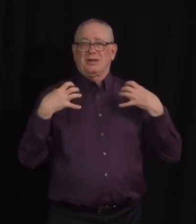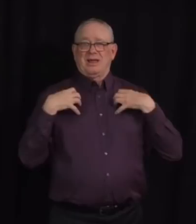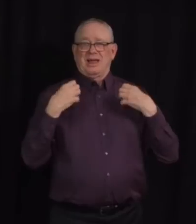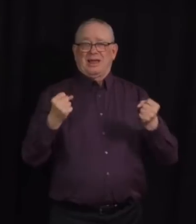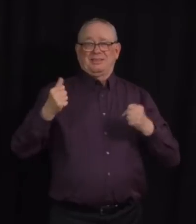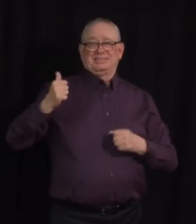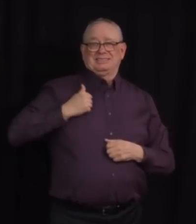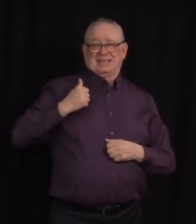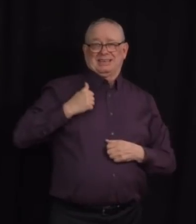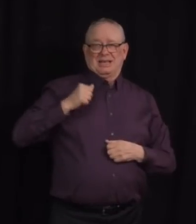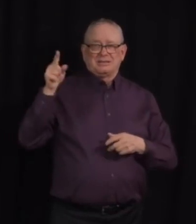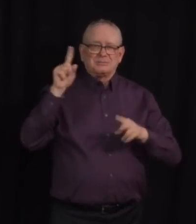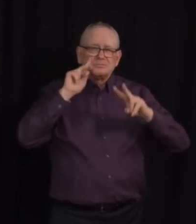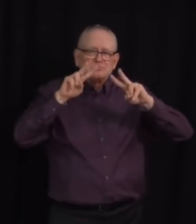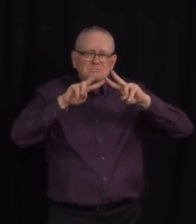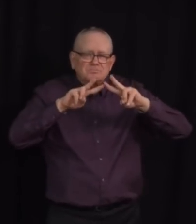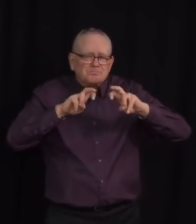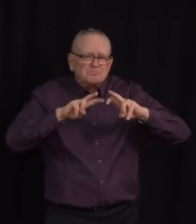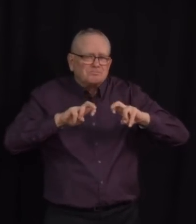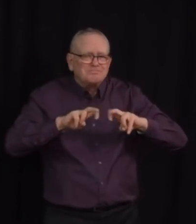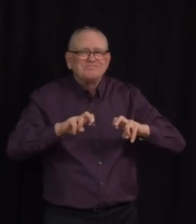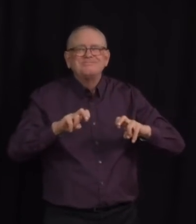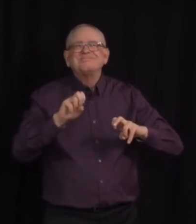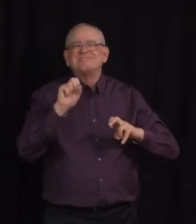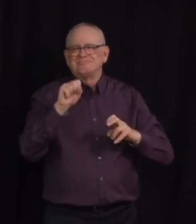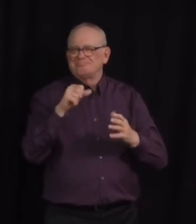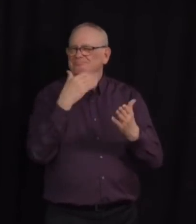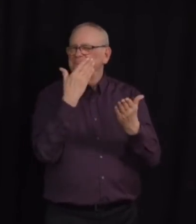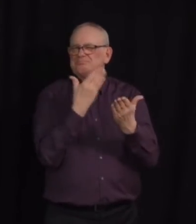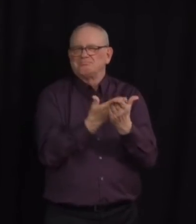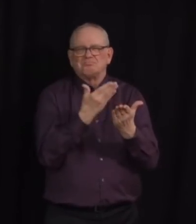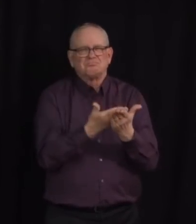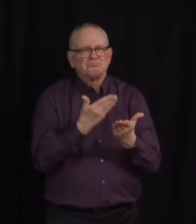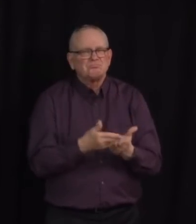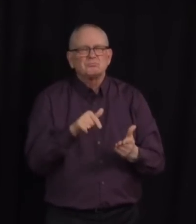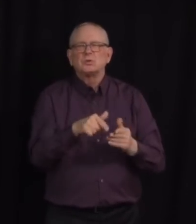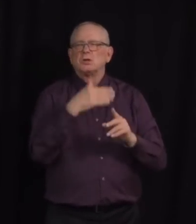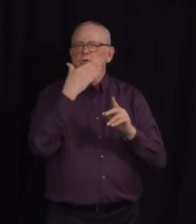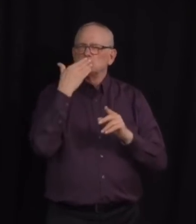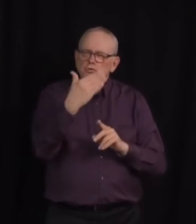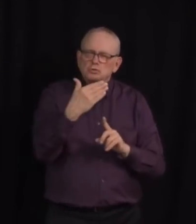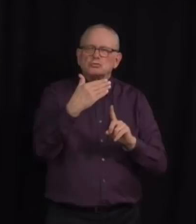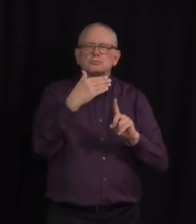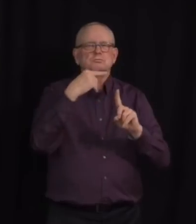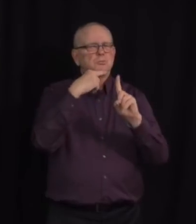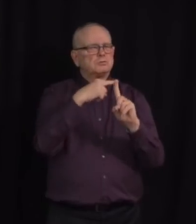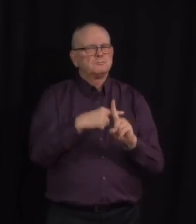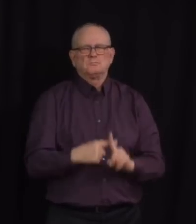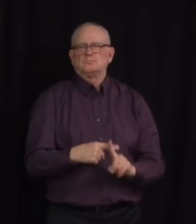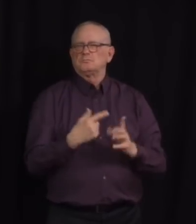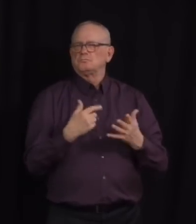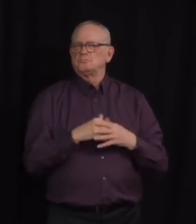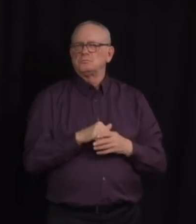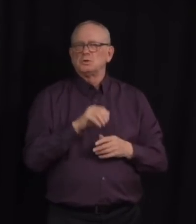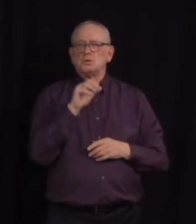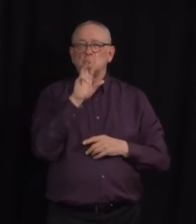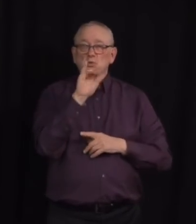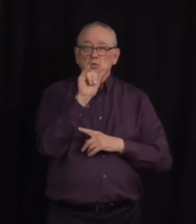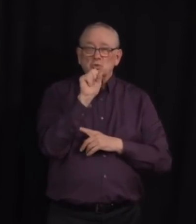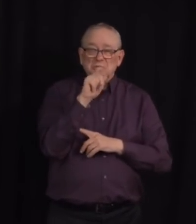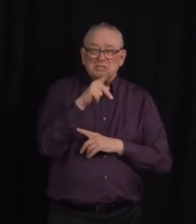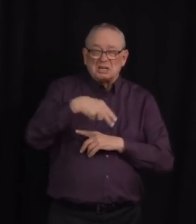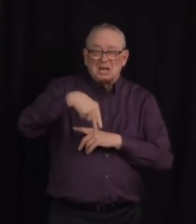COVID-19. The data also shows that there is no increase in the overall risk of blood clots for those who receive